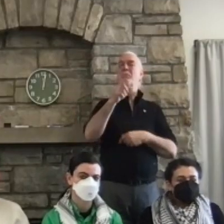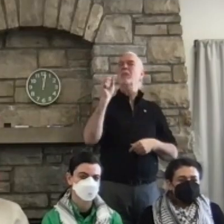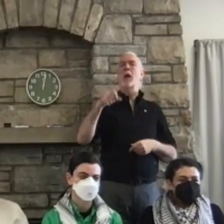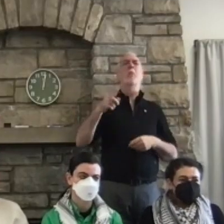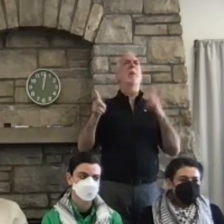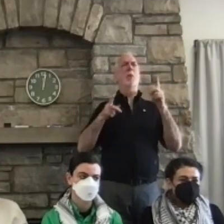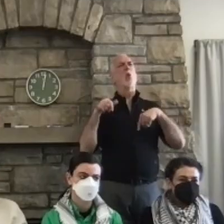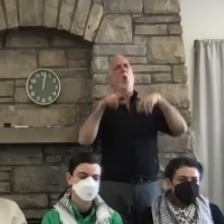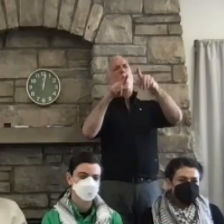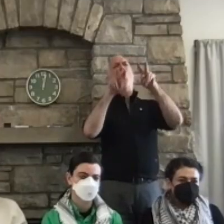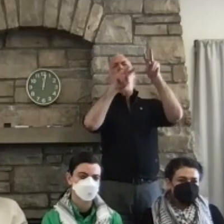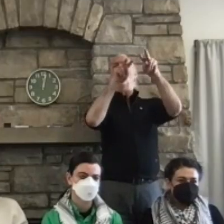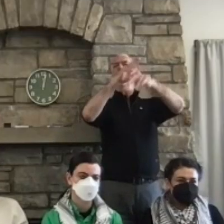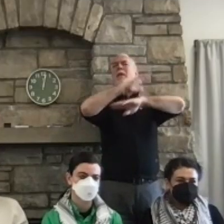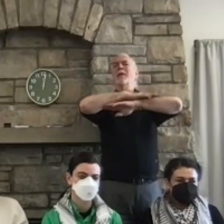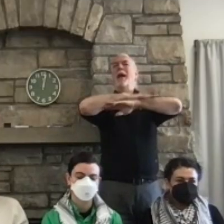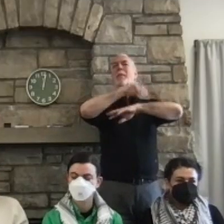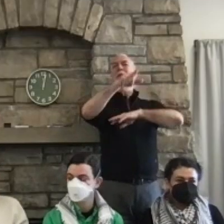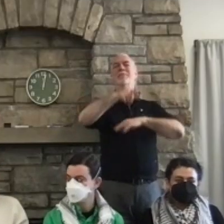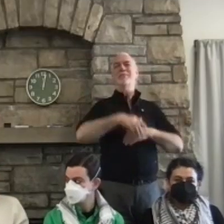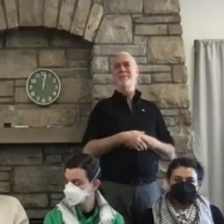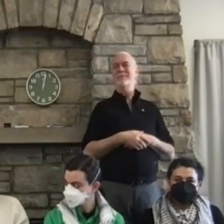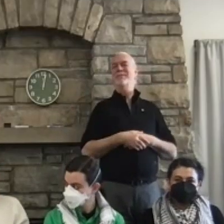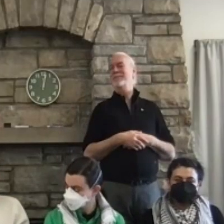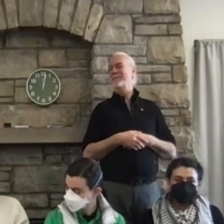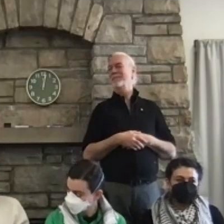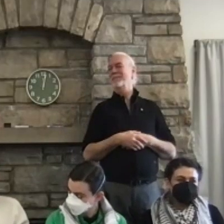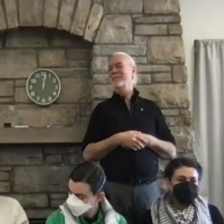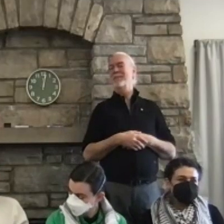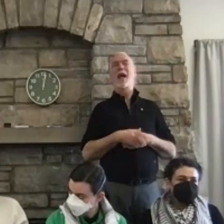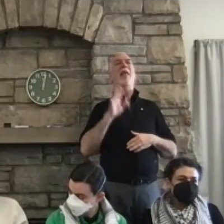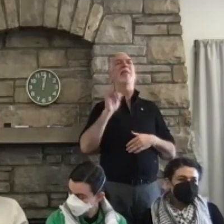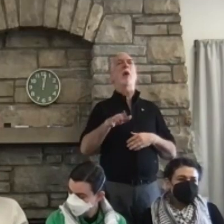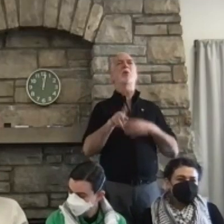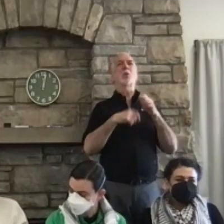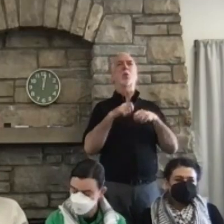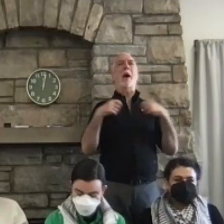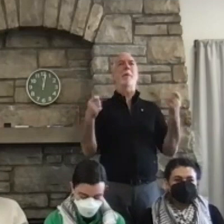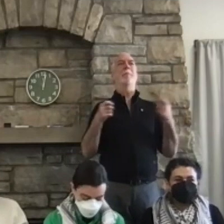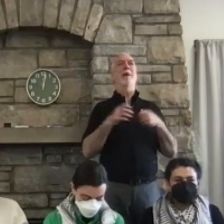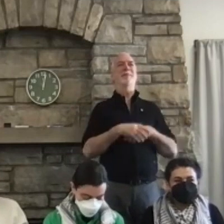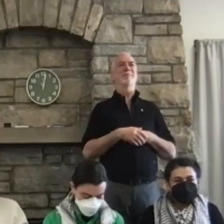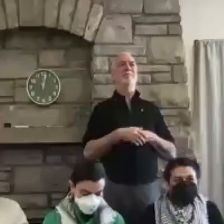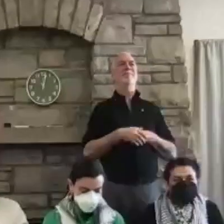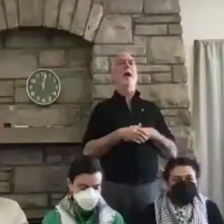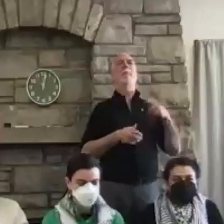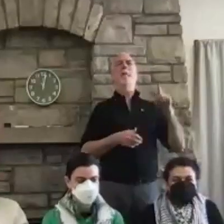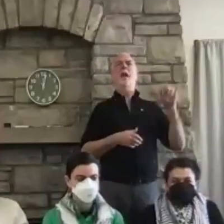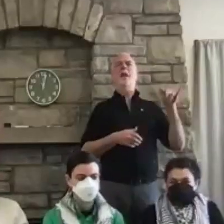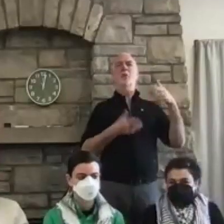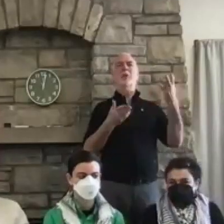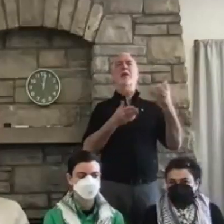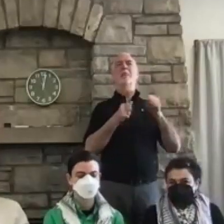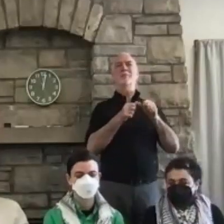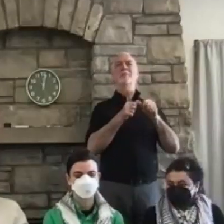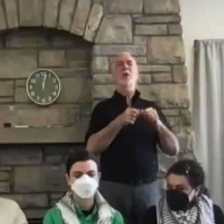Yeah, come on down. And this will be that was the wrap up, and now I'm rewinding and Penny's gonna hop on.